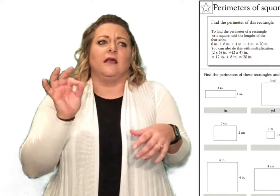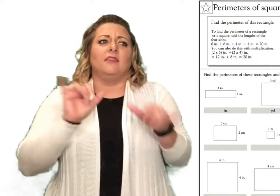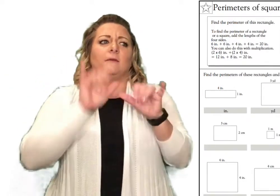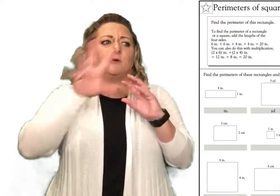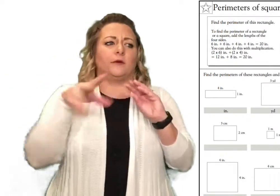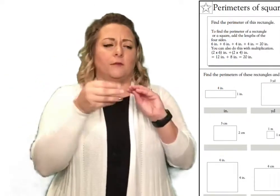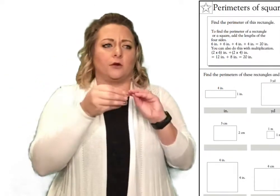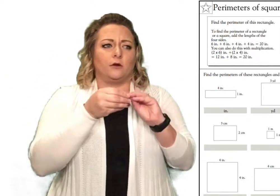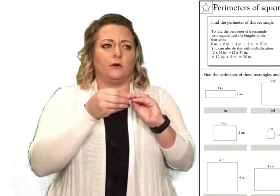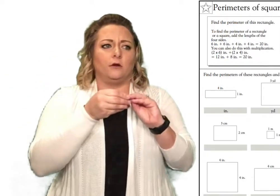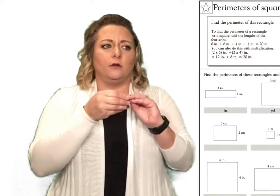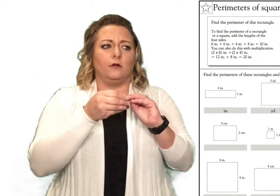the perimeter?